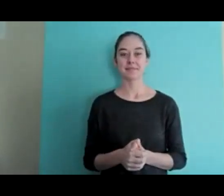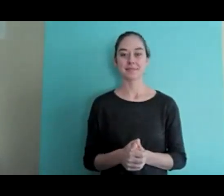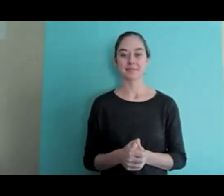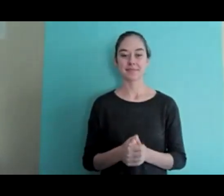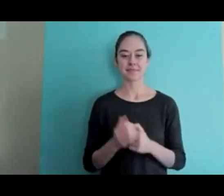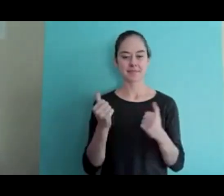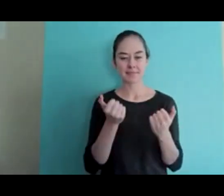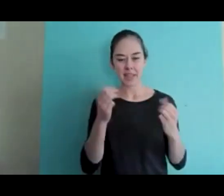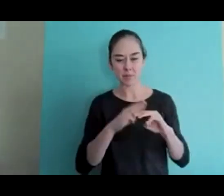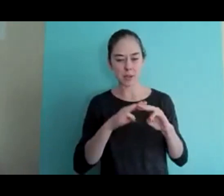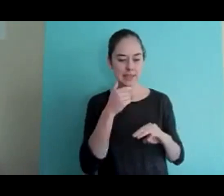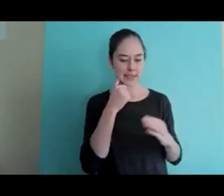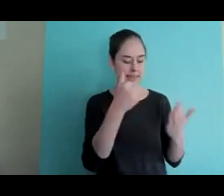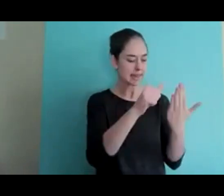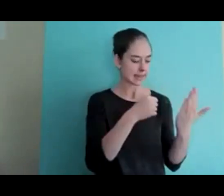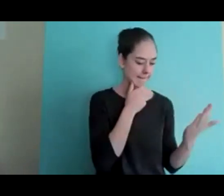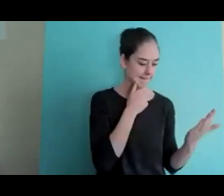Anything else?